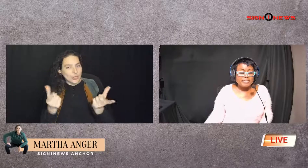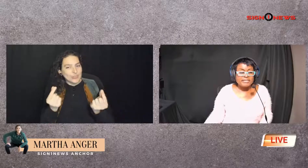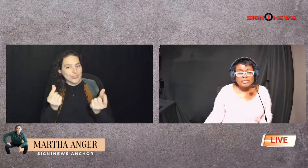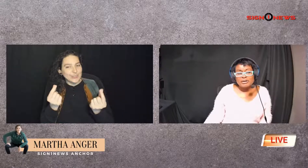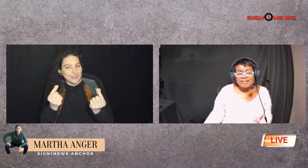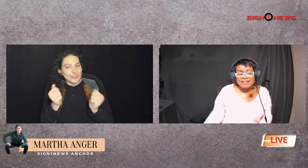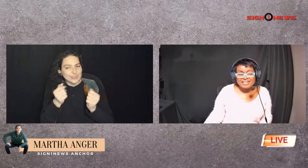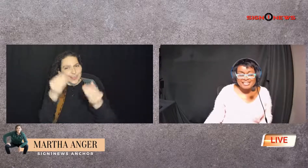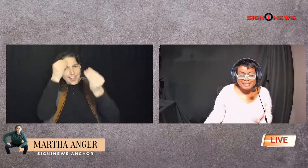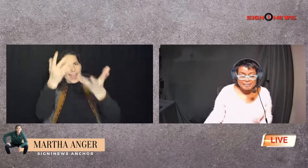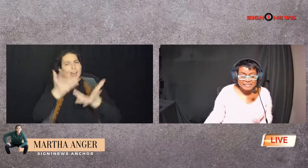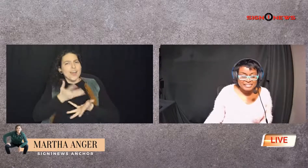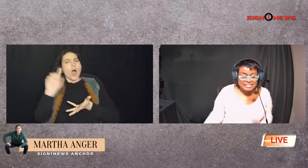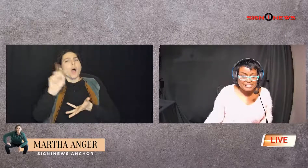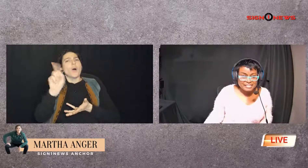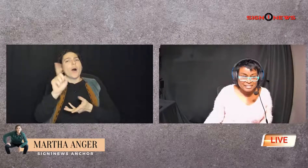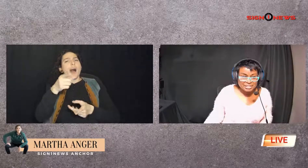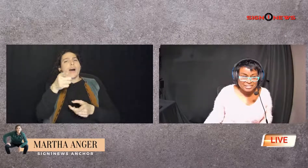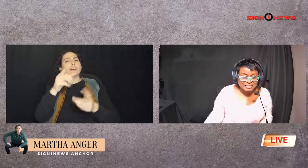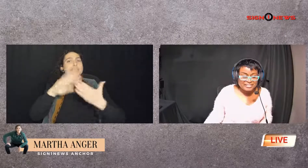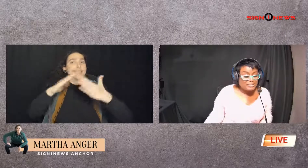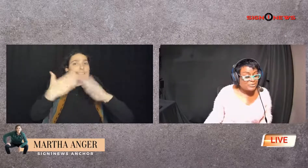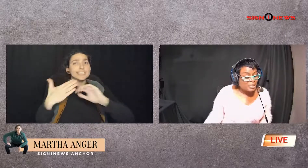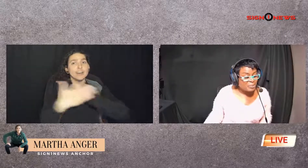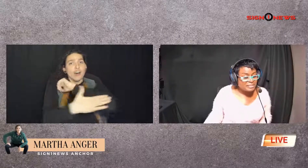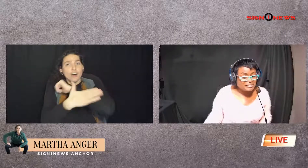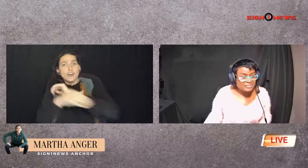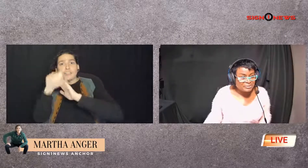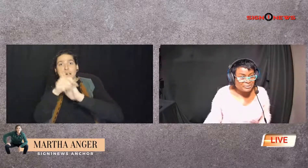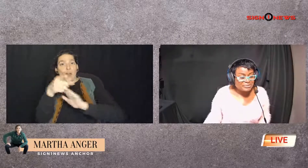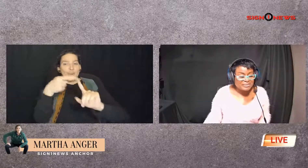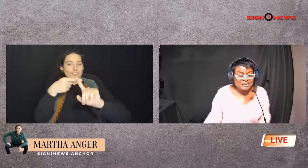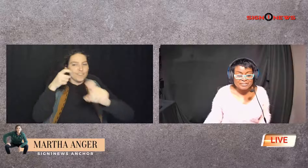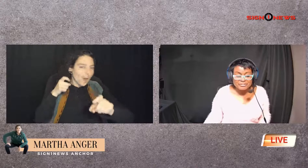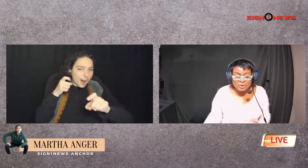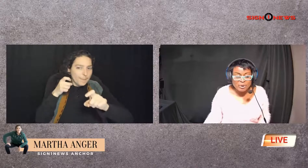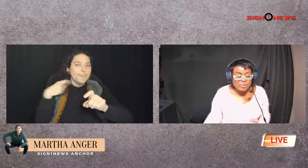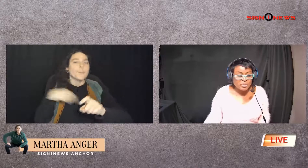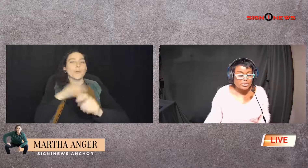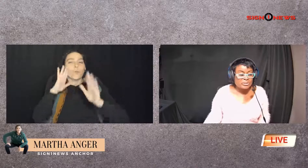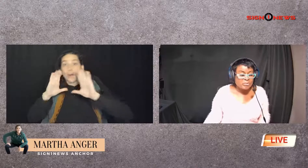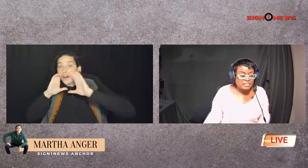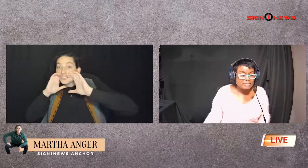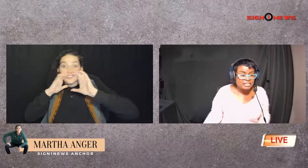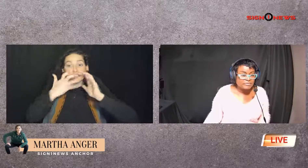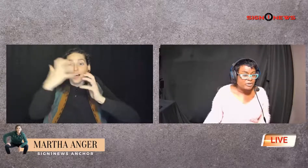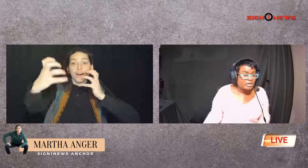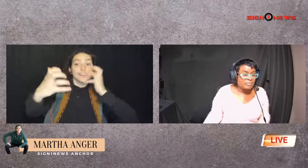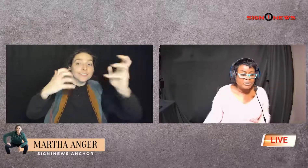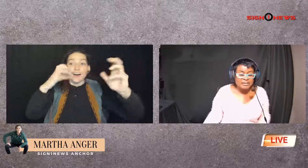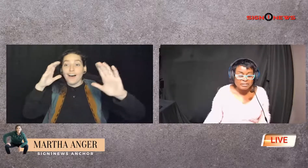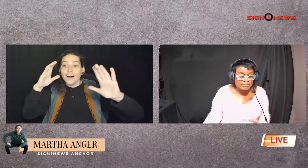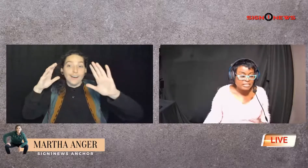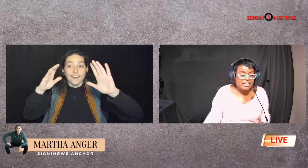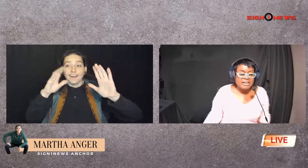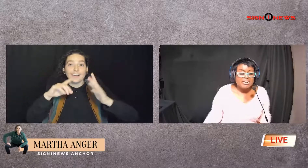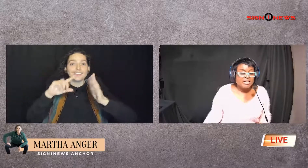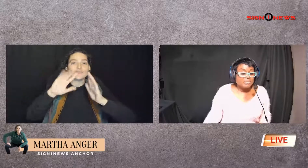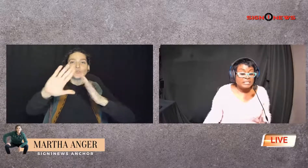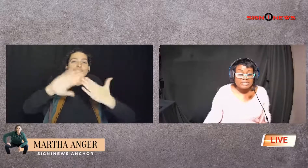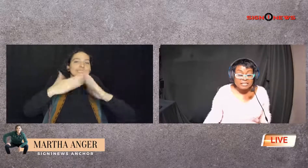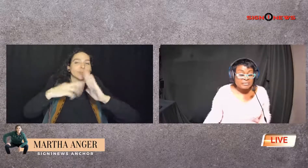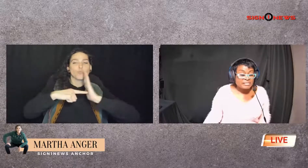But before we get to our hot topic discussion, you know what to do. Let us know where you're watching us from, what